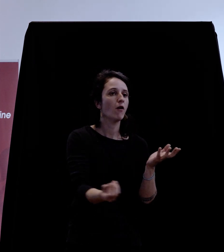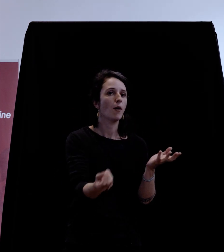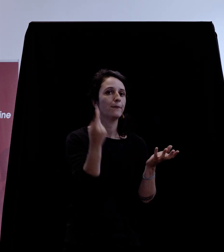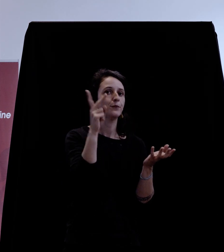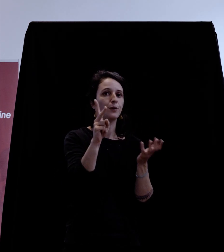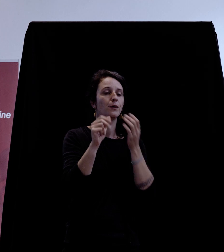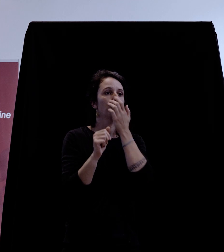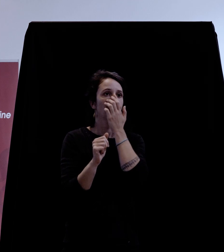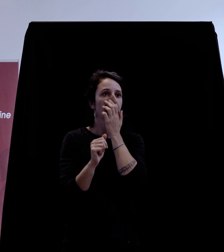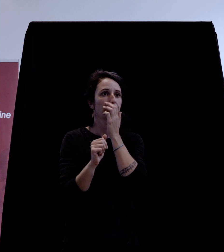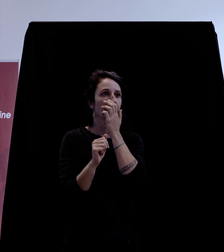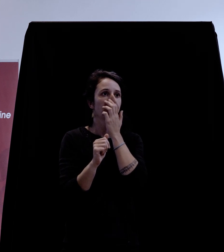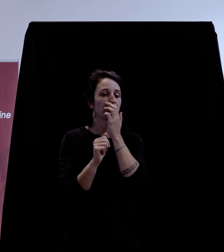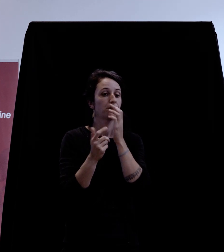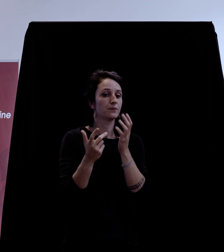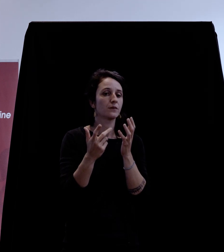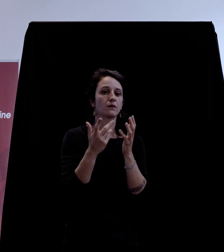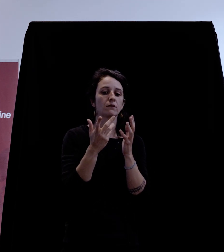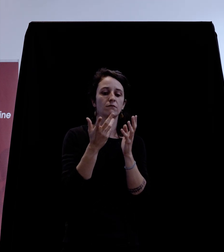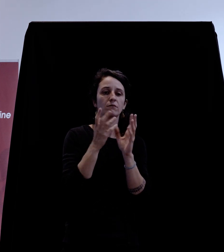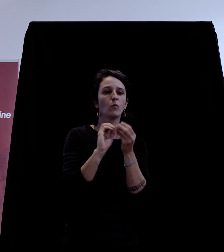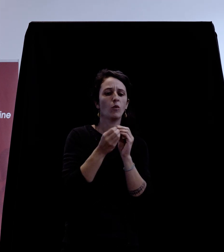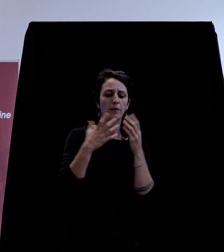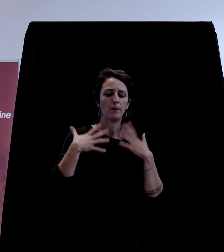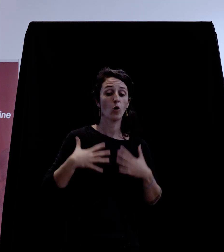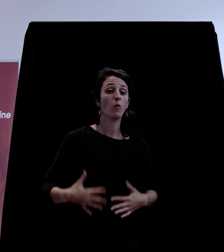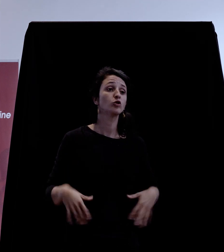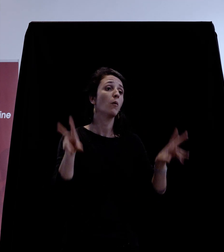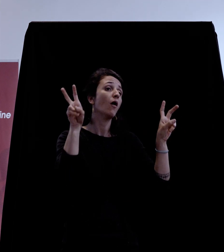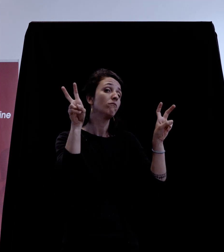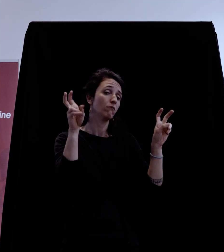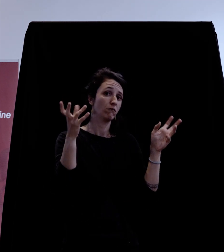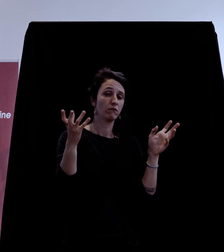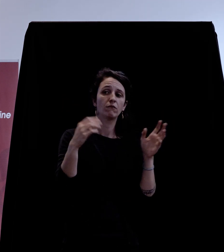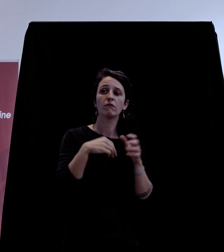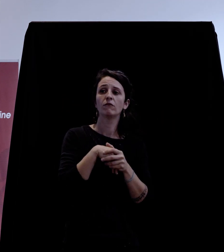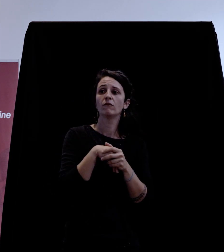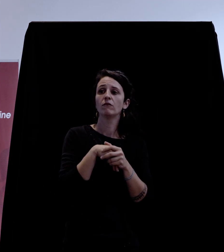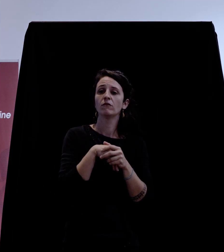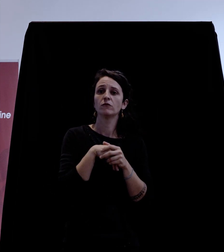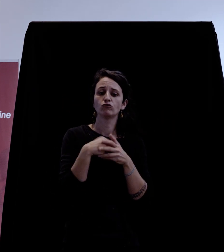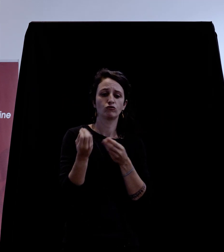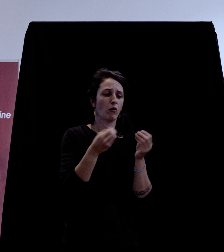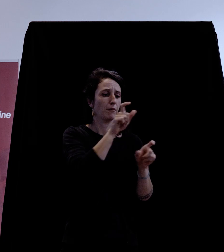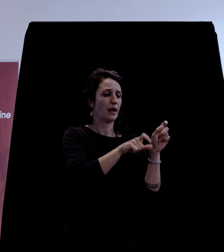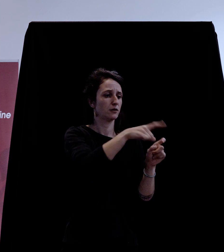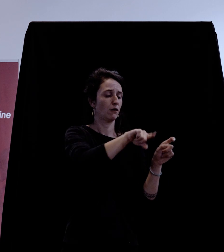are concerned about, I don't want you to feel guilt about that. This is not your